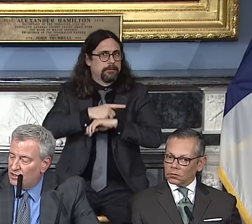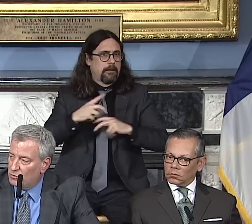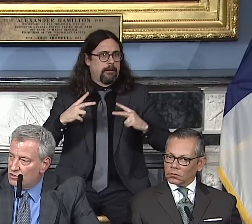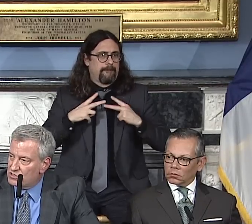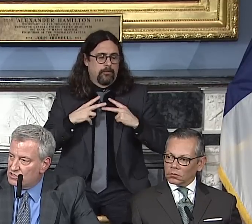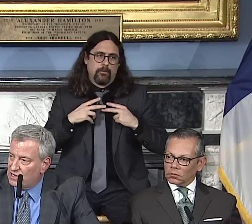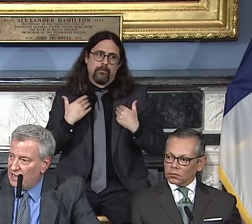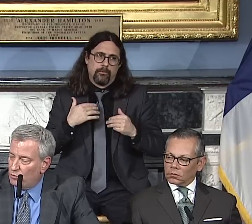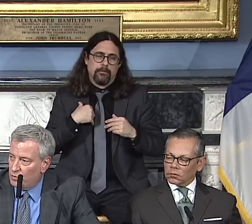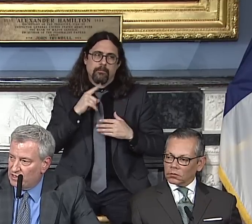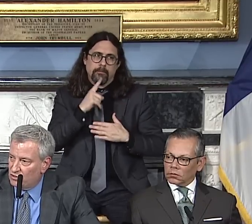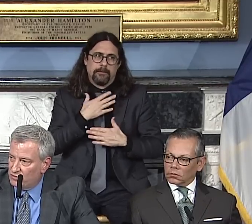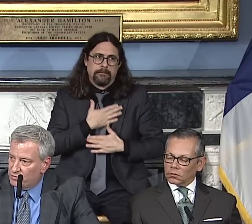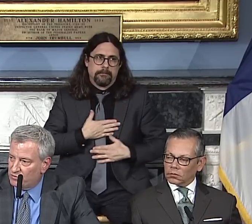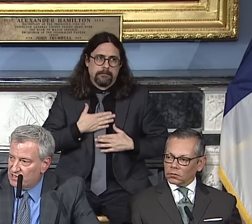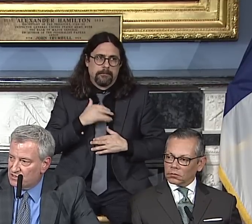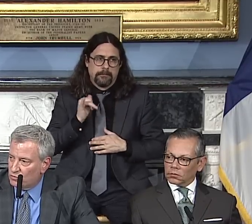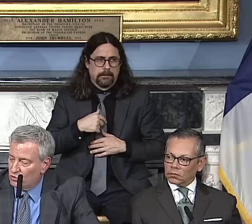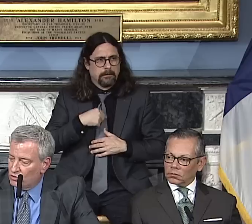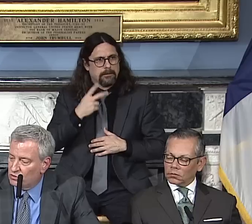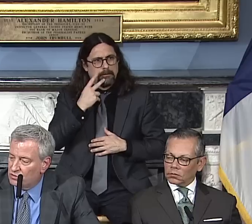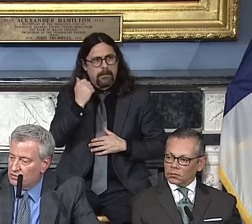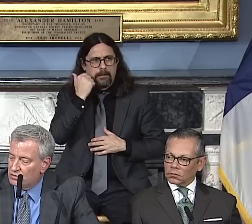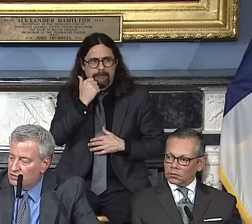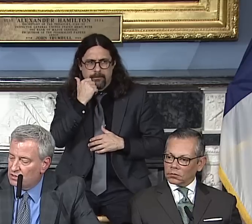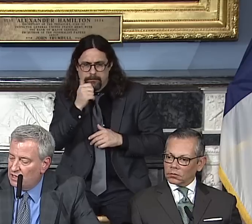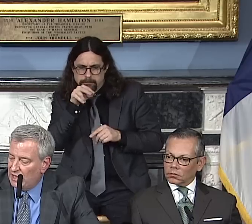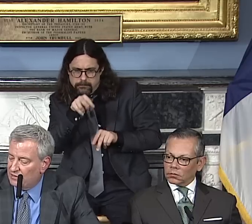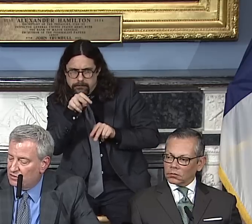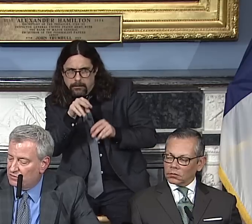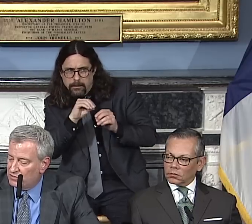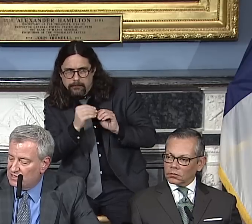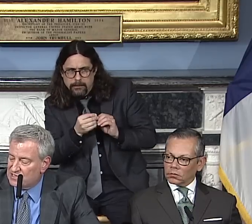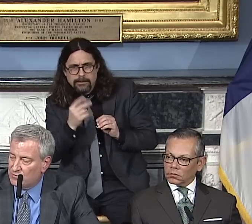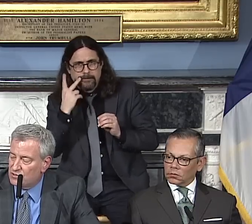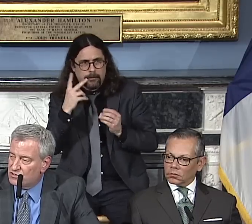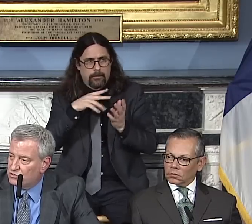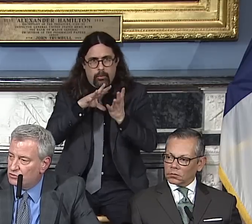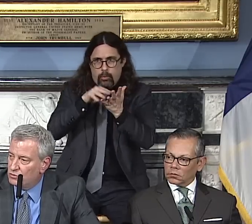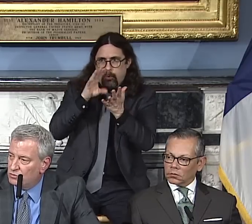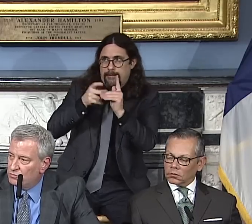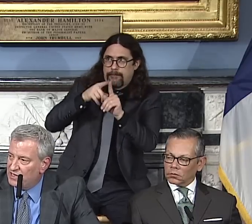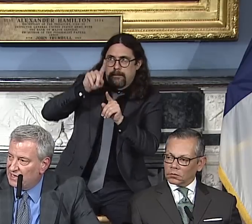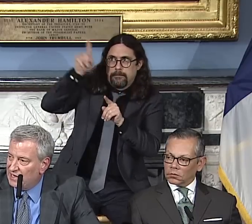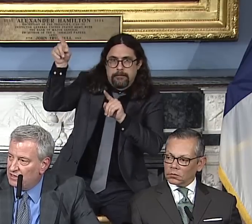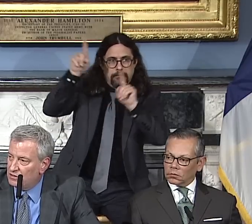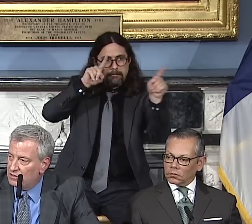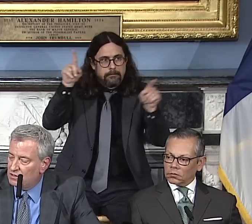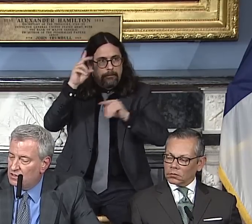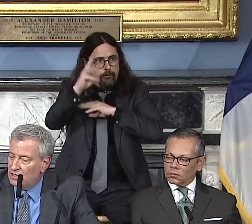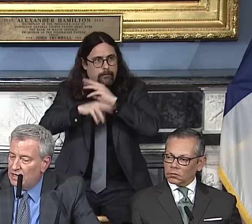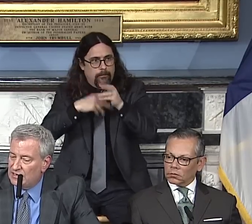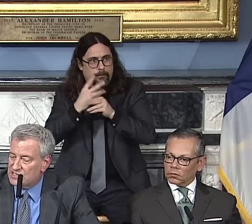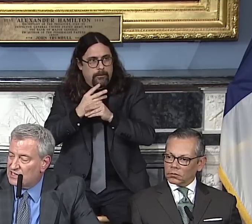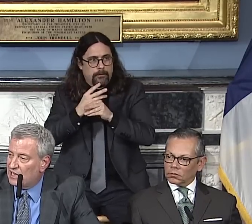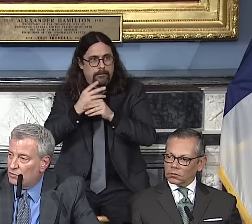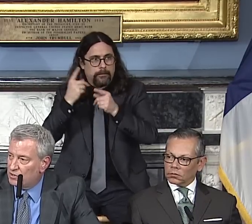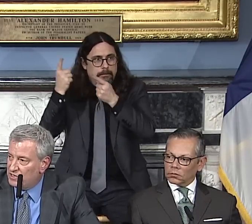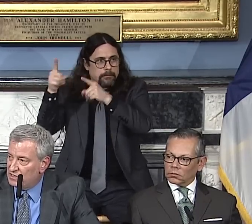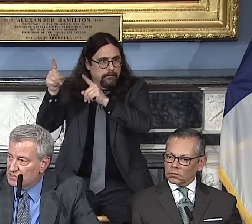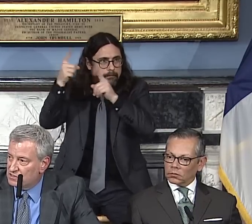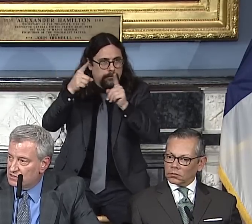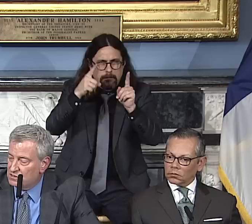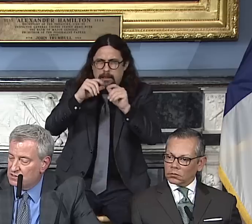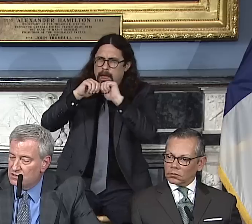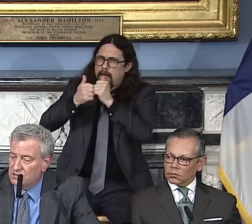at the numbers, at what we can learn from the rest of the world, at the various efforts to mitigate and decide what